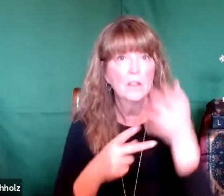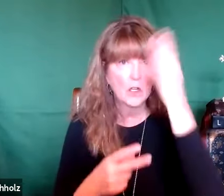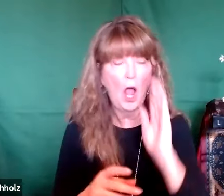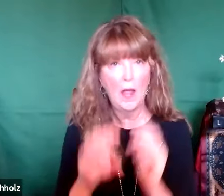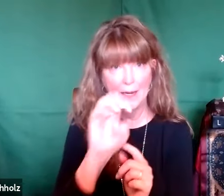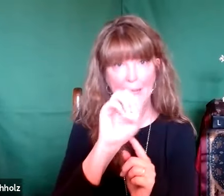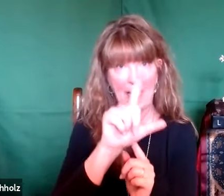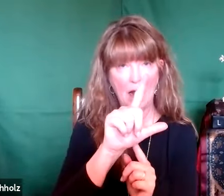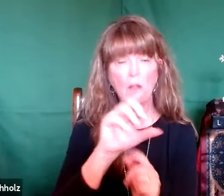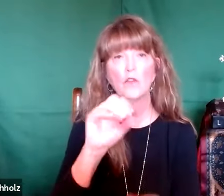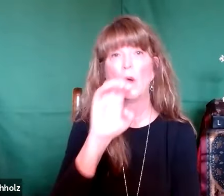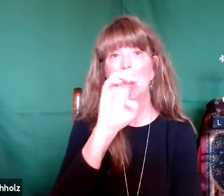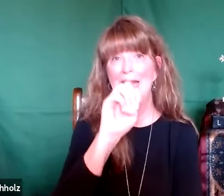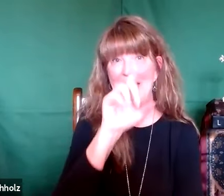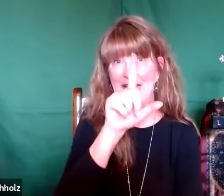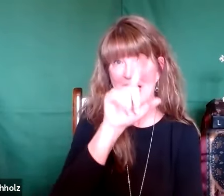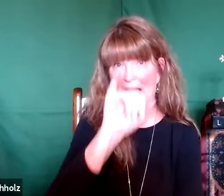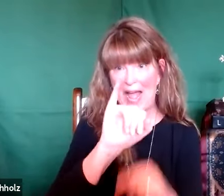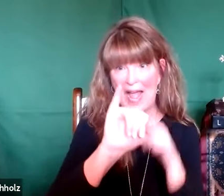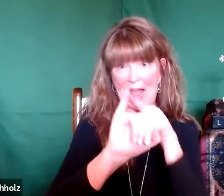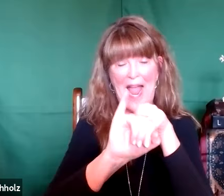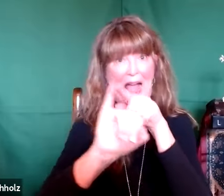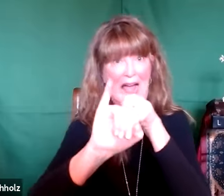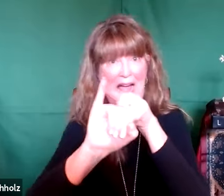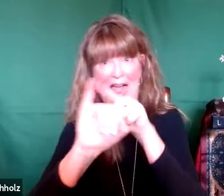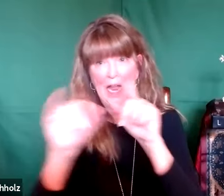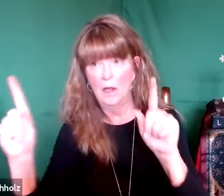El means God. So any name with El means God. So Eli,